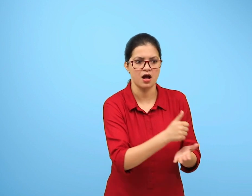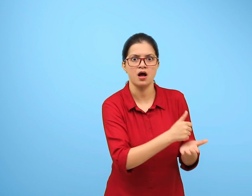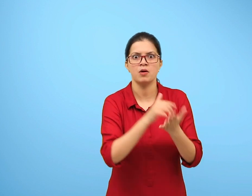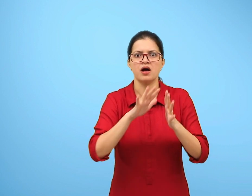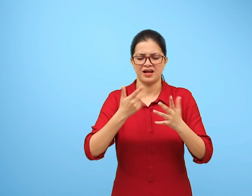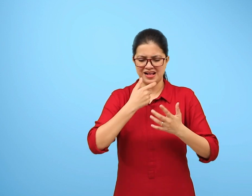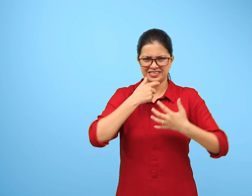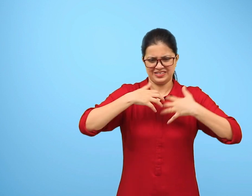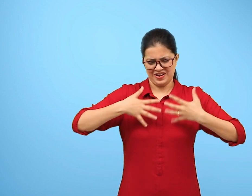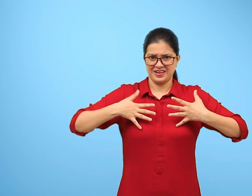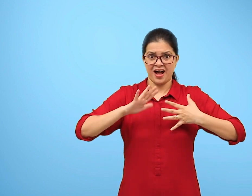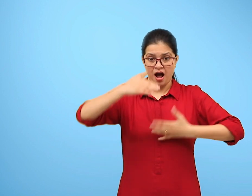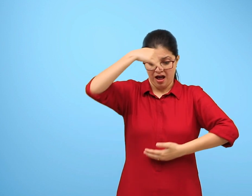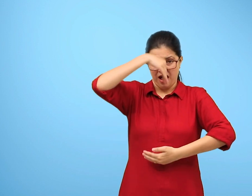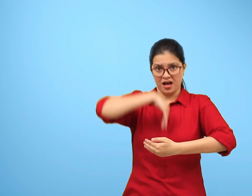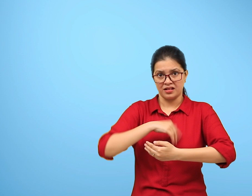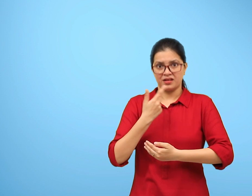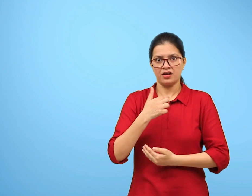It protects the inner organs.